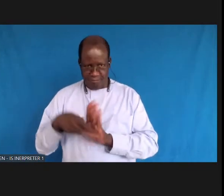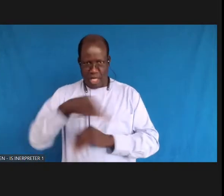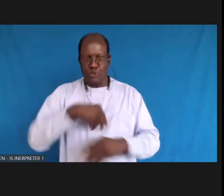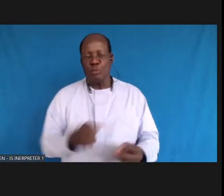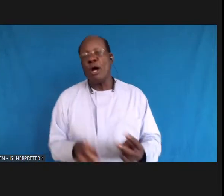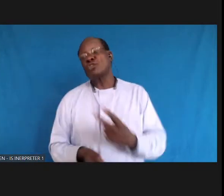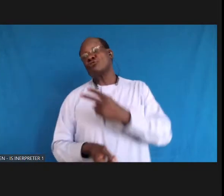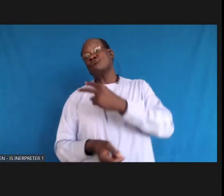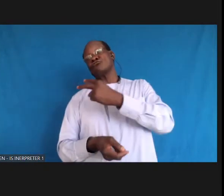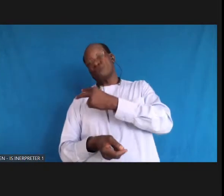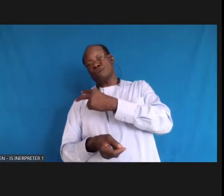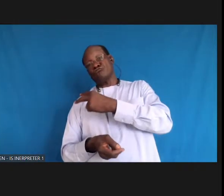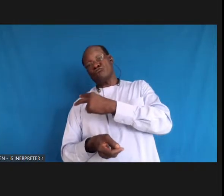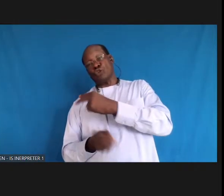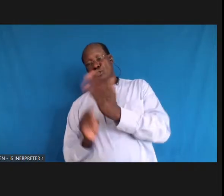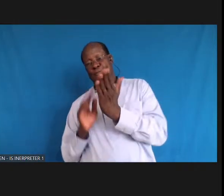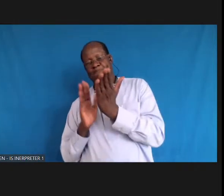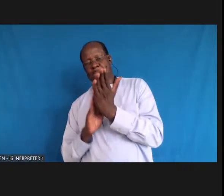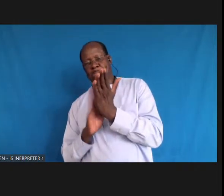the recommendations